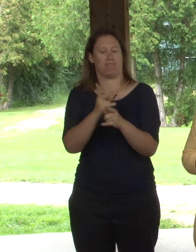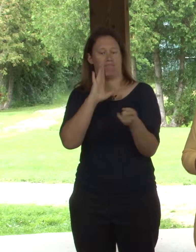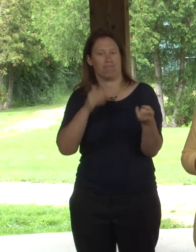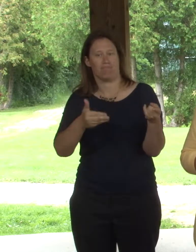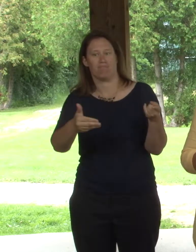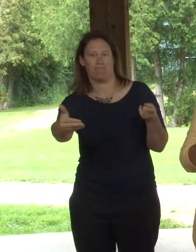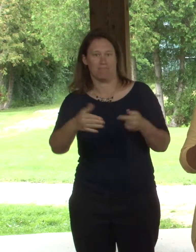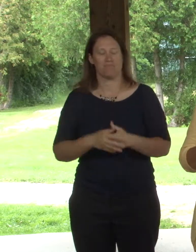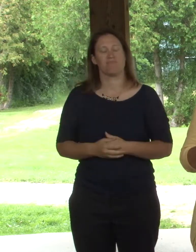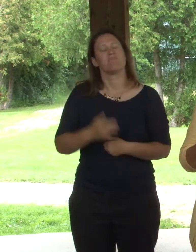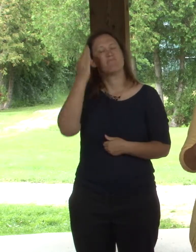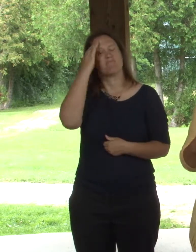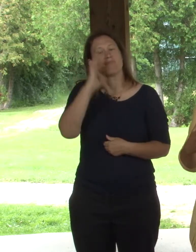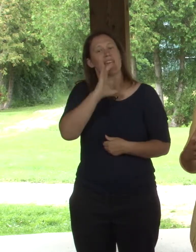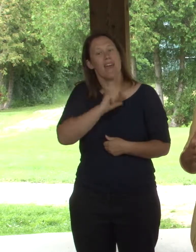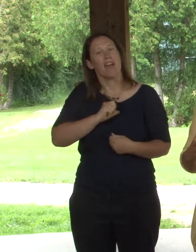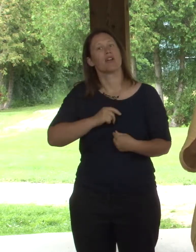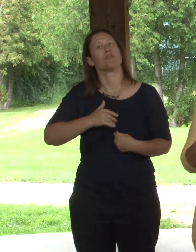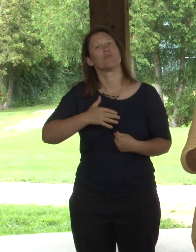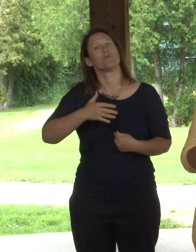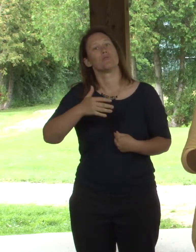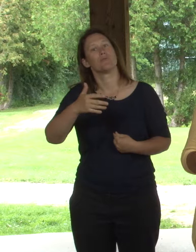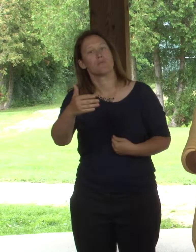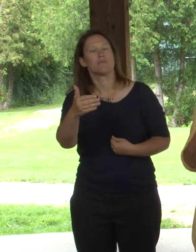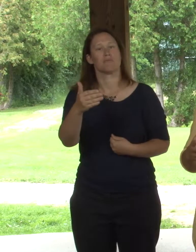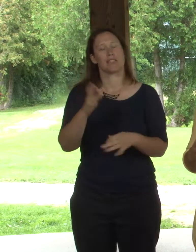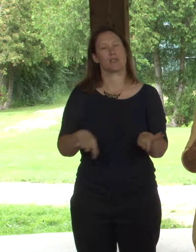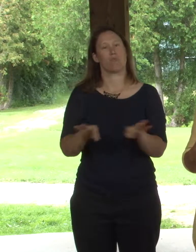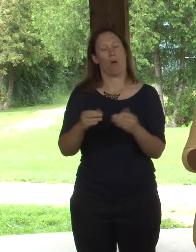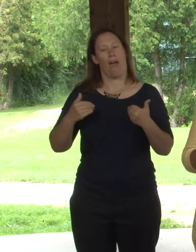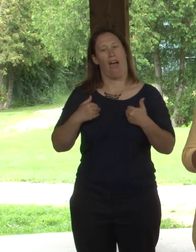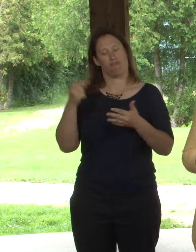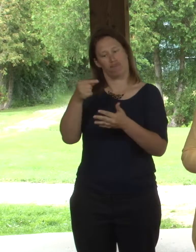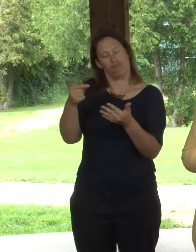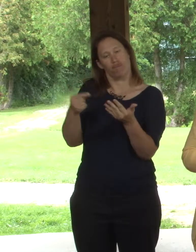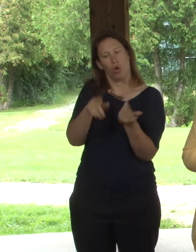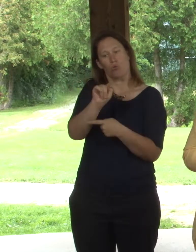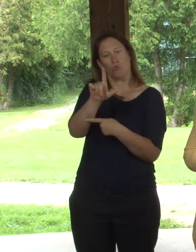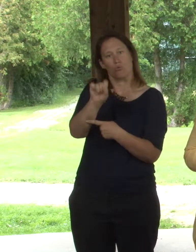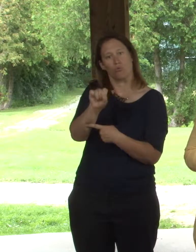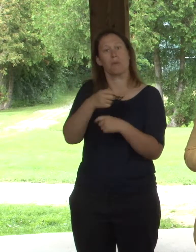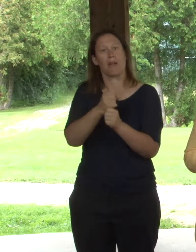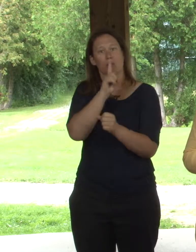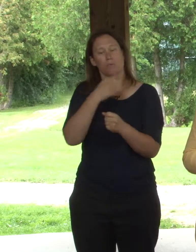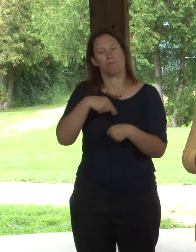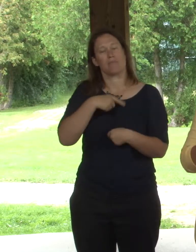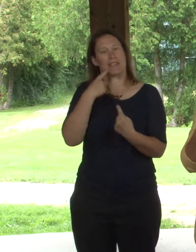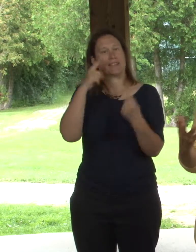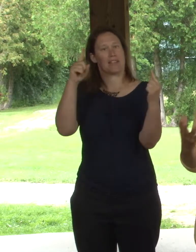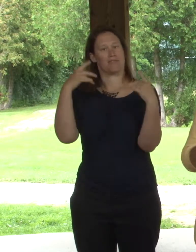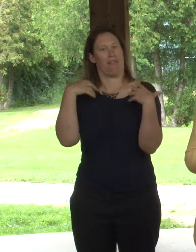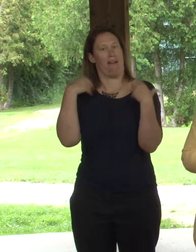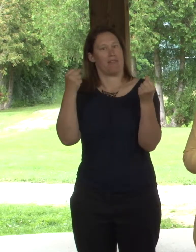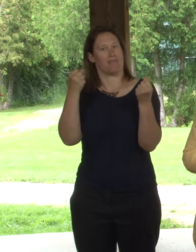aging journey, the key is to be able to have all these tools in our toolkit in order to be successful. So